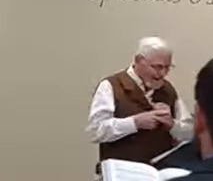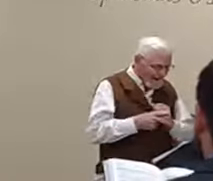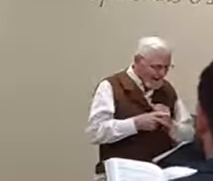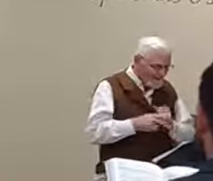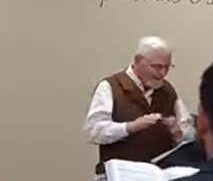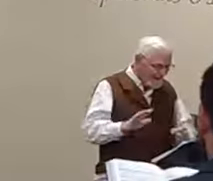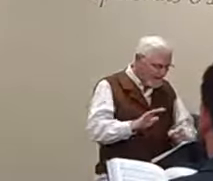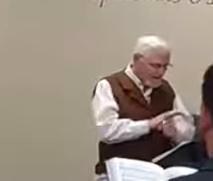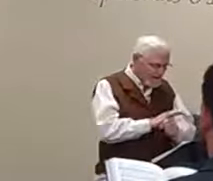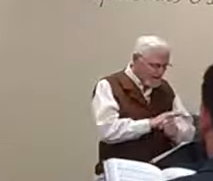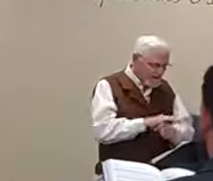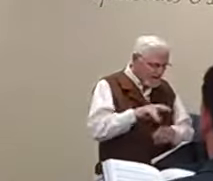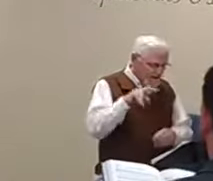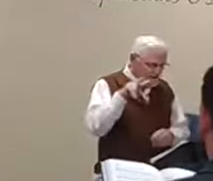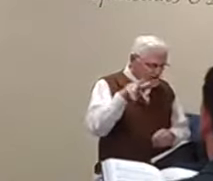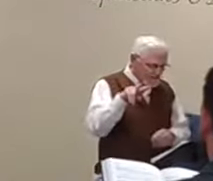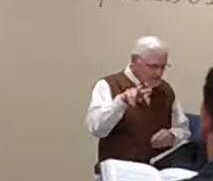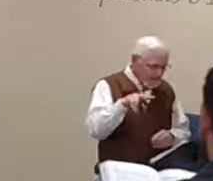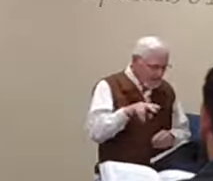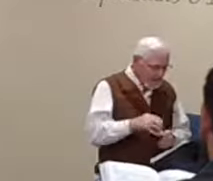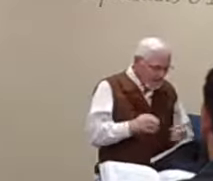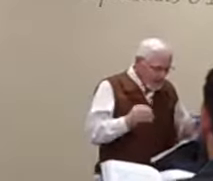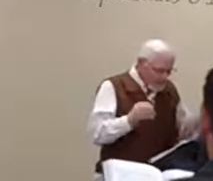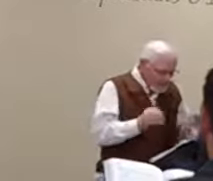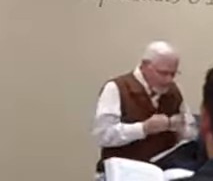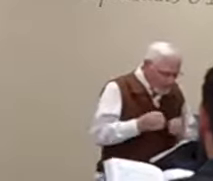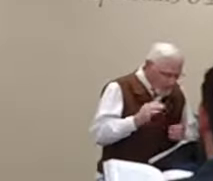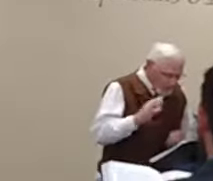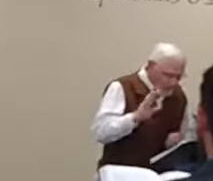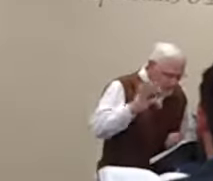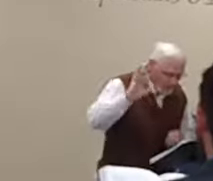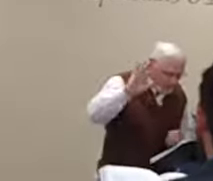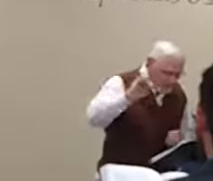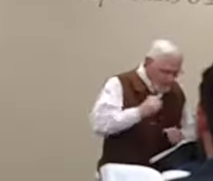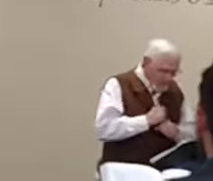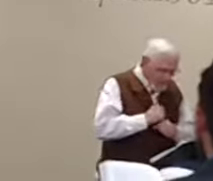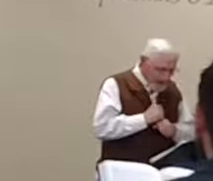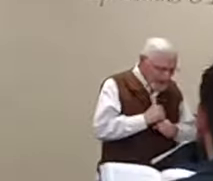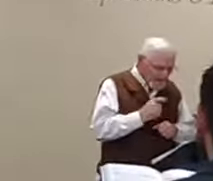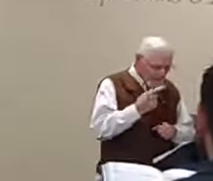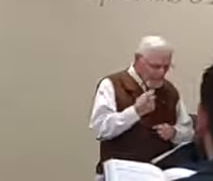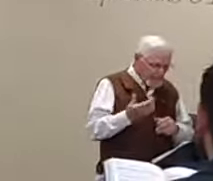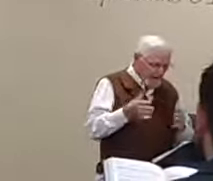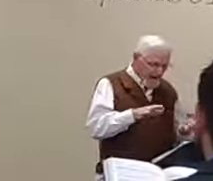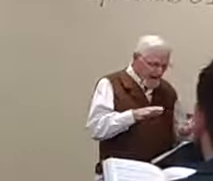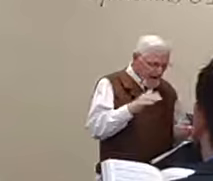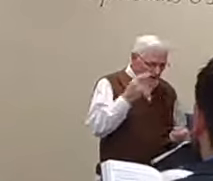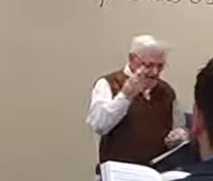saving fullness see. More of his love.